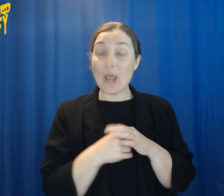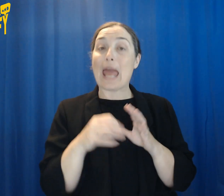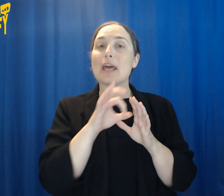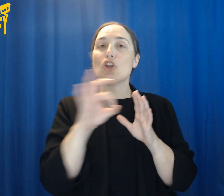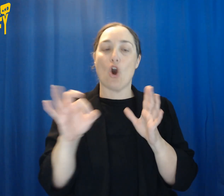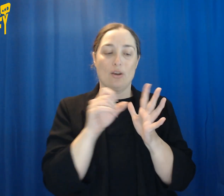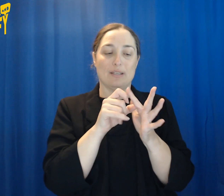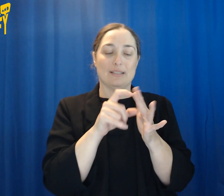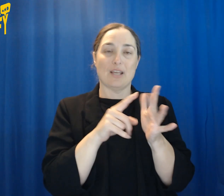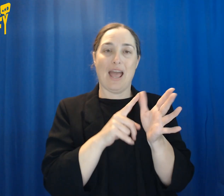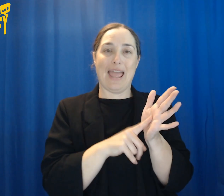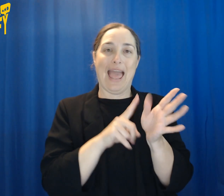wanted to be pampered.